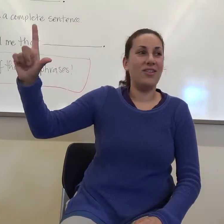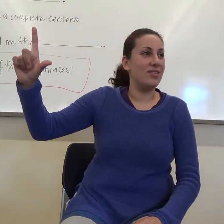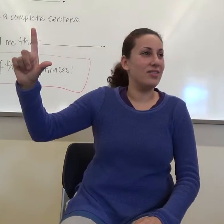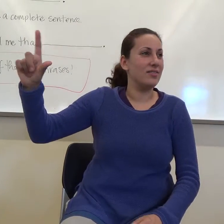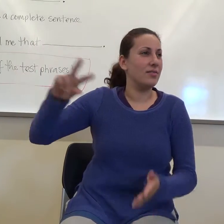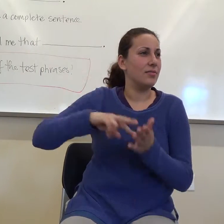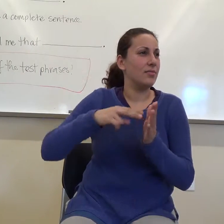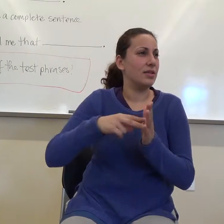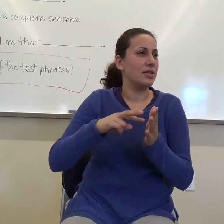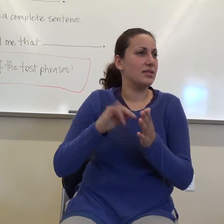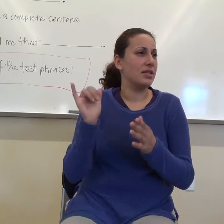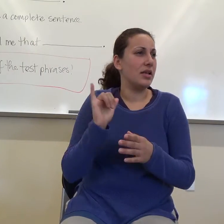Corporal punishment.